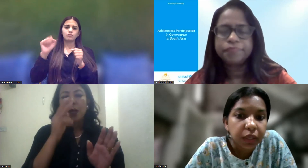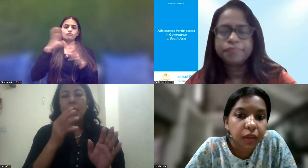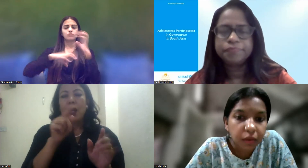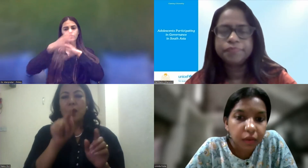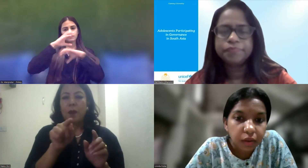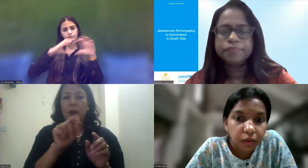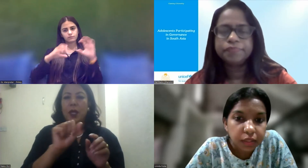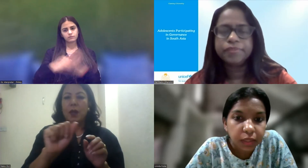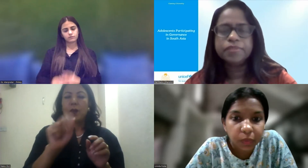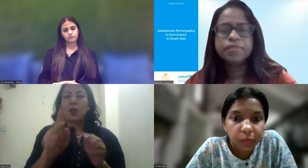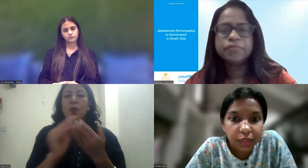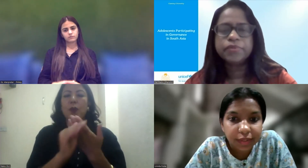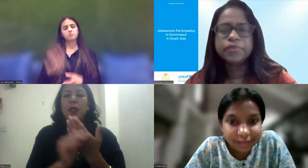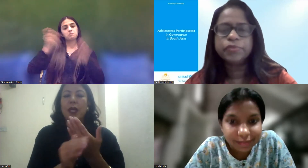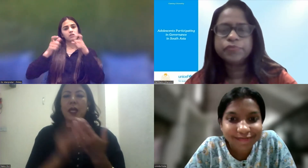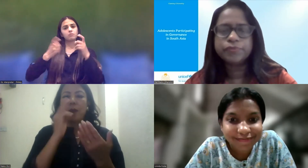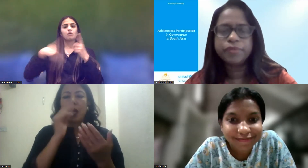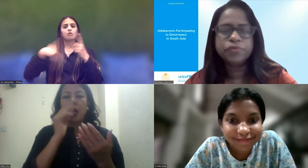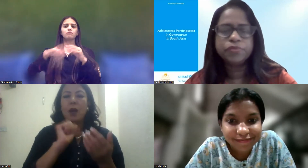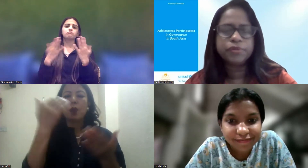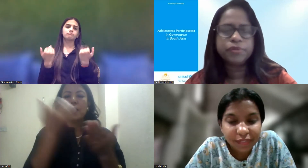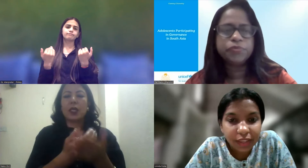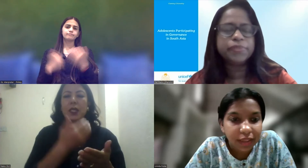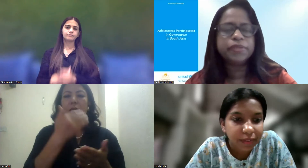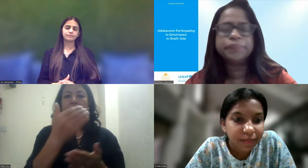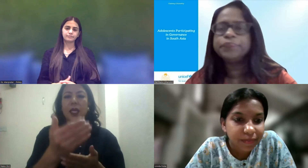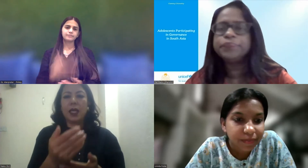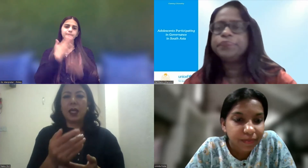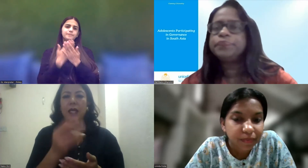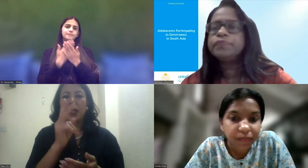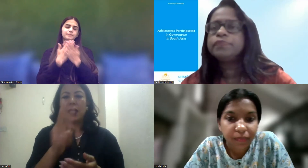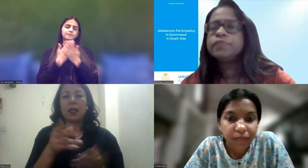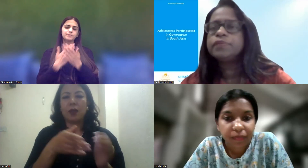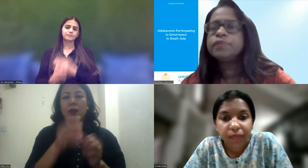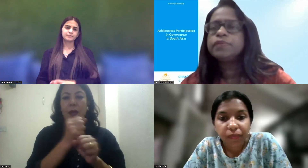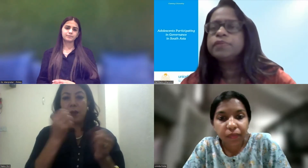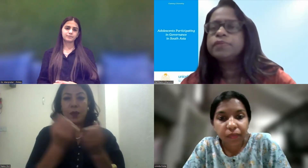people can take a look. Yes, that's very useful. Thank you. Thank you, Urmila.